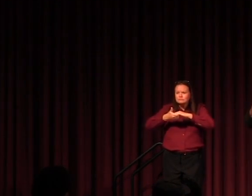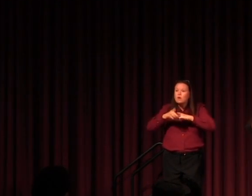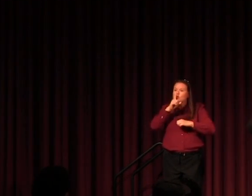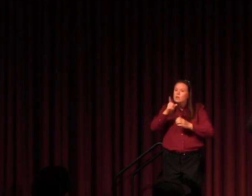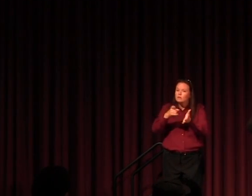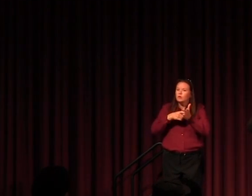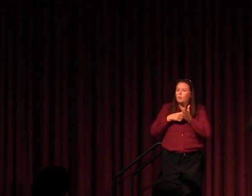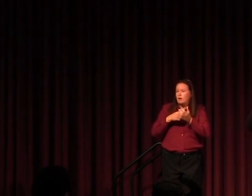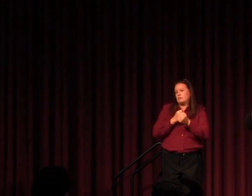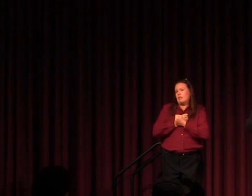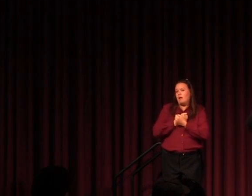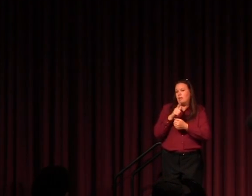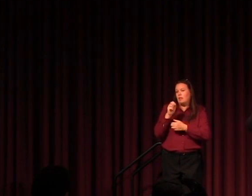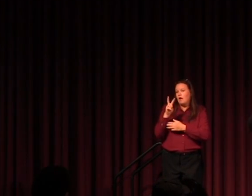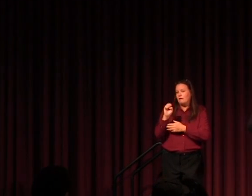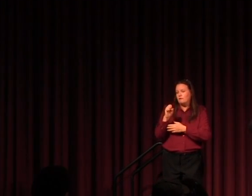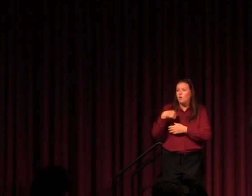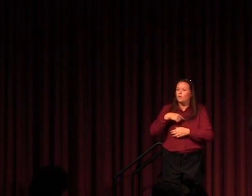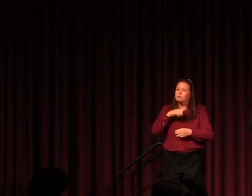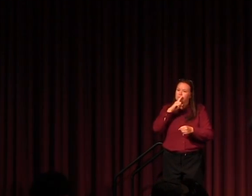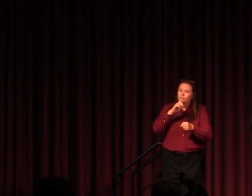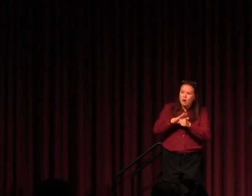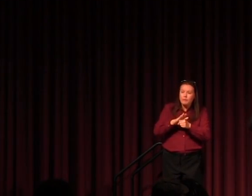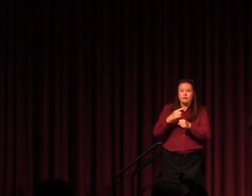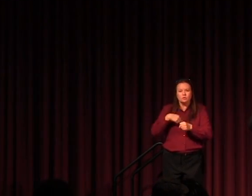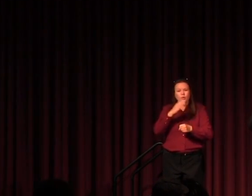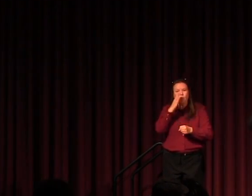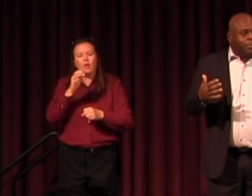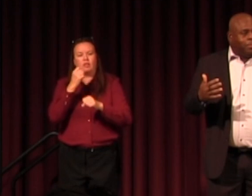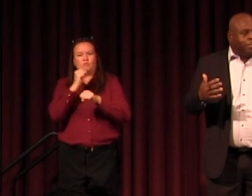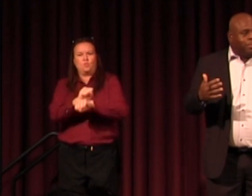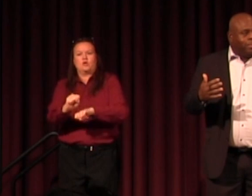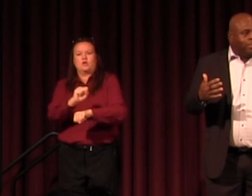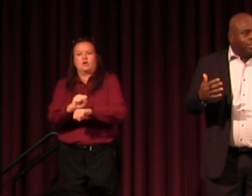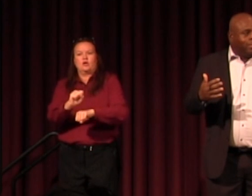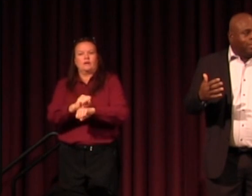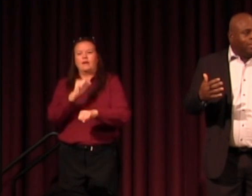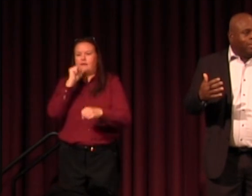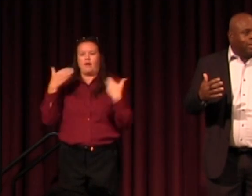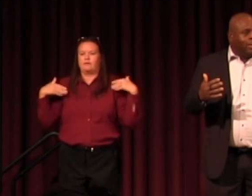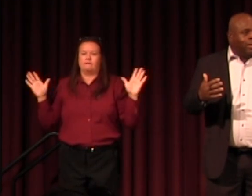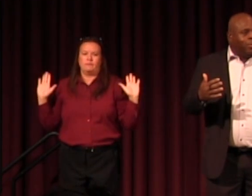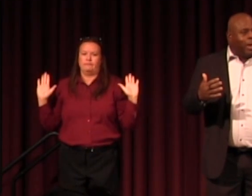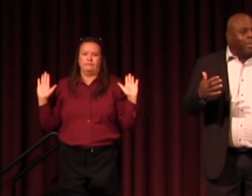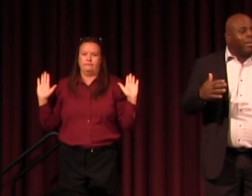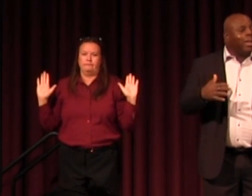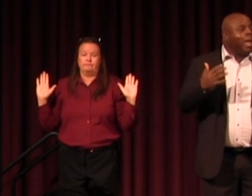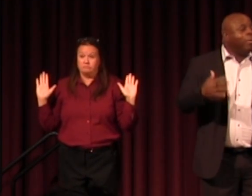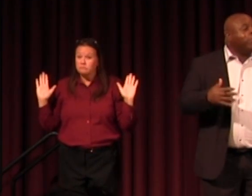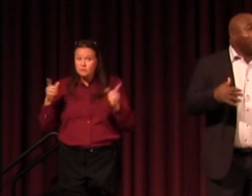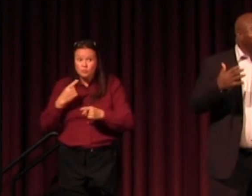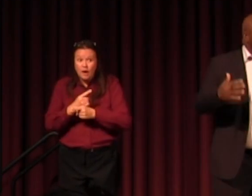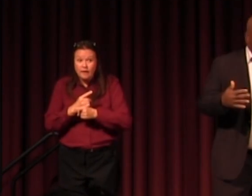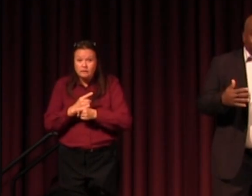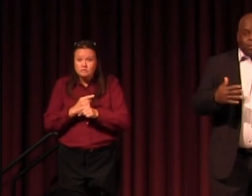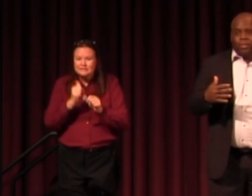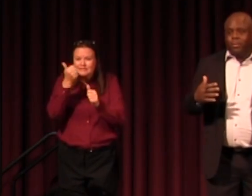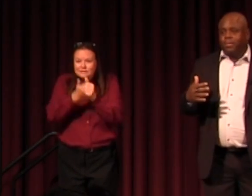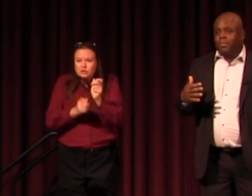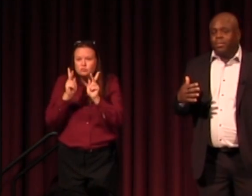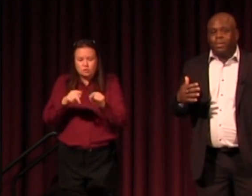We're gonna commit to making the thing work. right? It's a collaborative